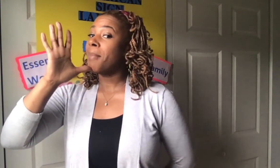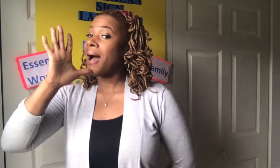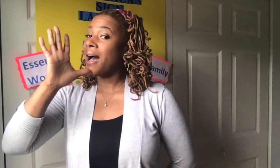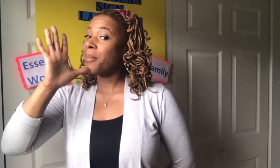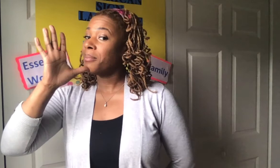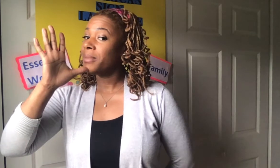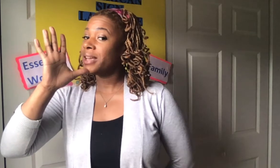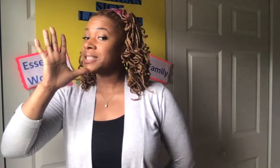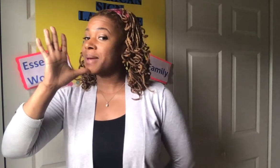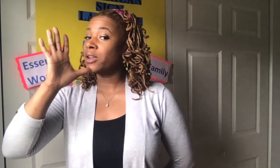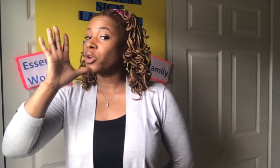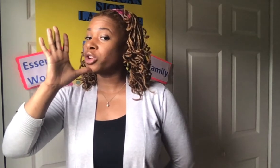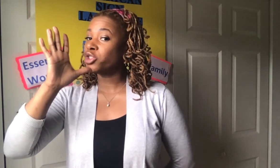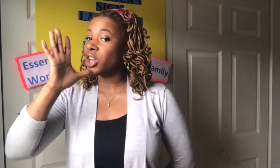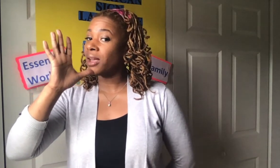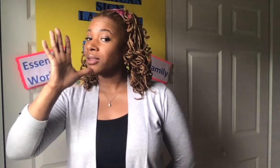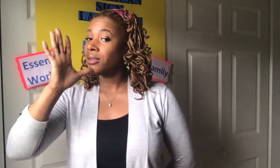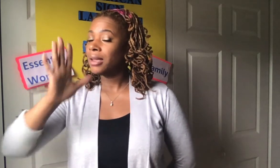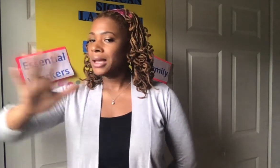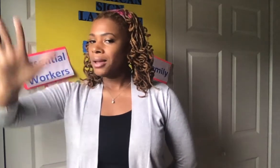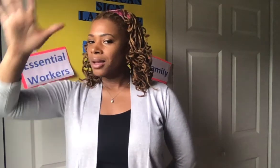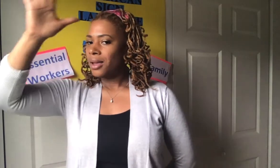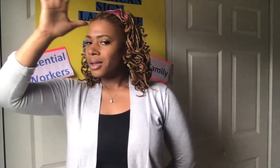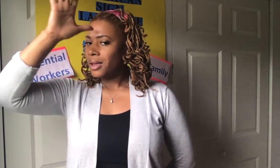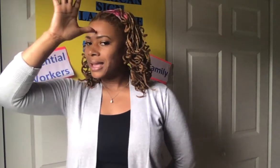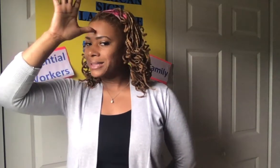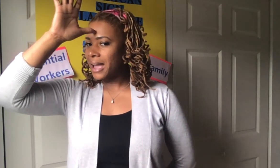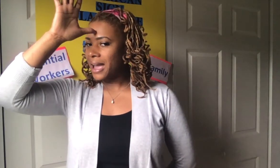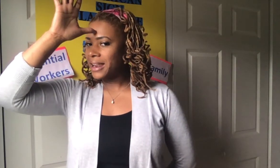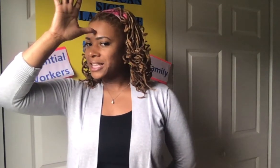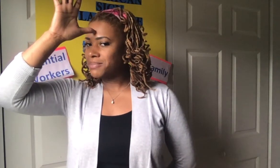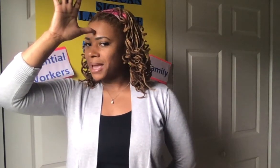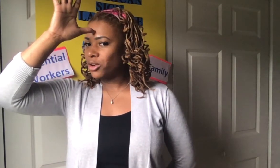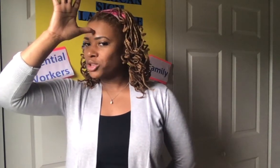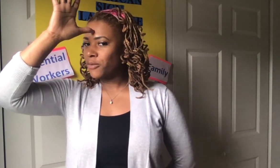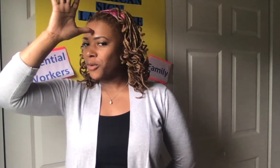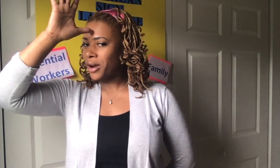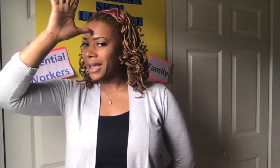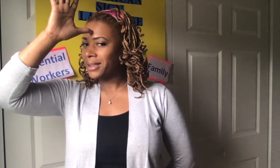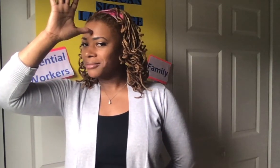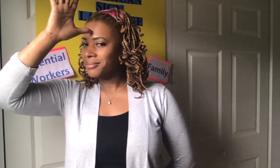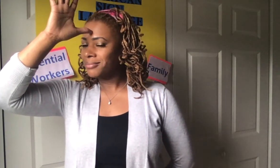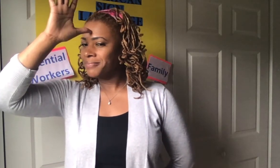mom is made on your chin and dad is made on your forehead.